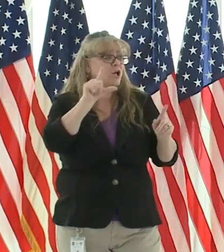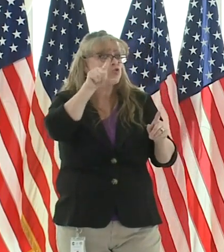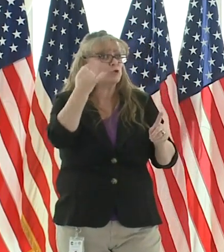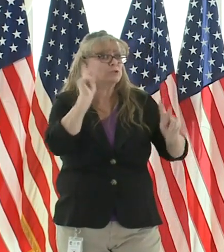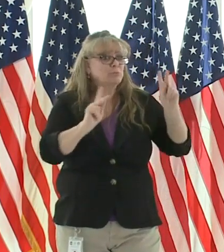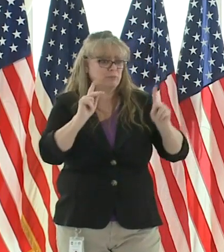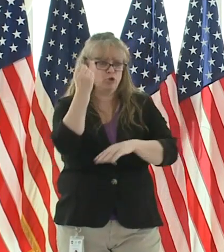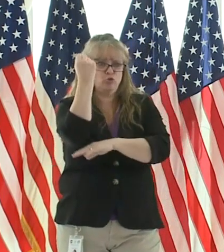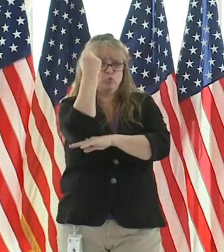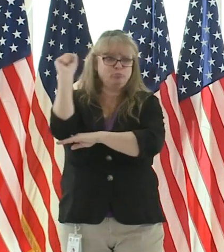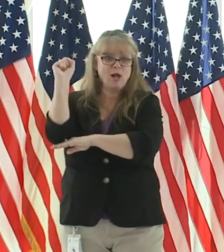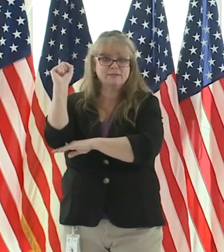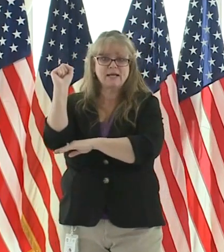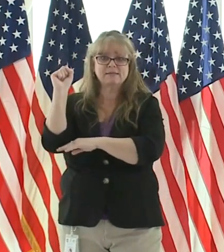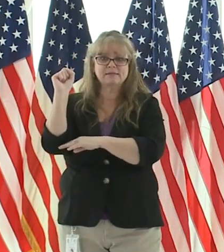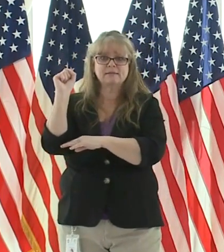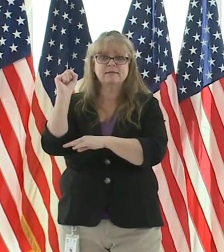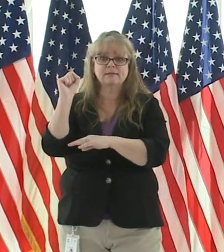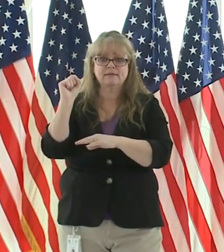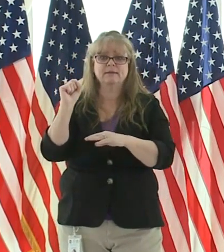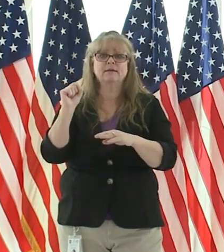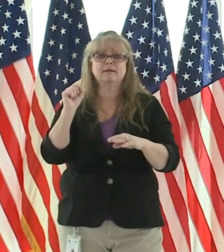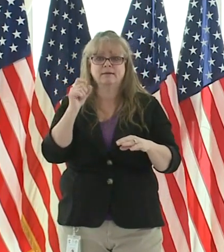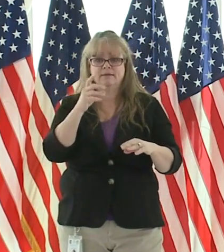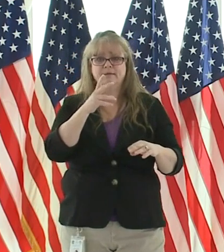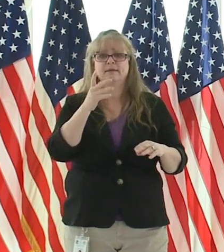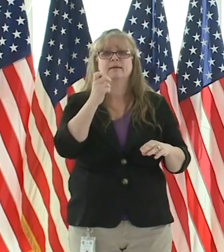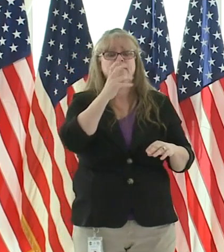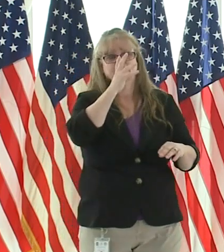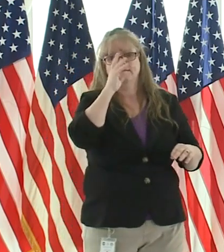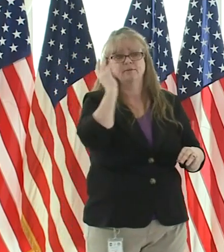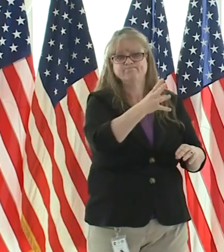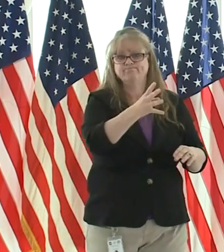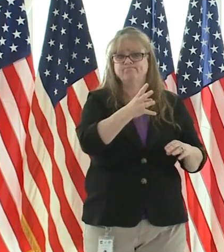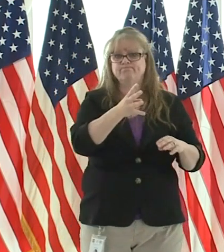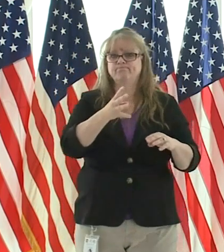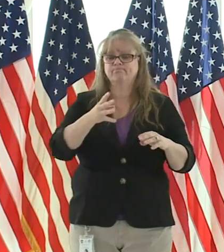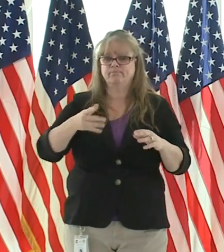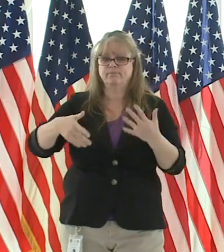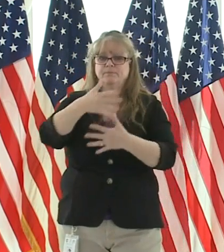local health department orders, being equated to Nazism.